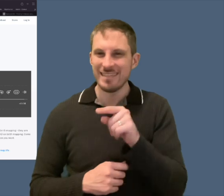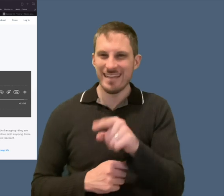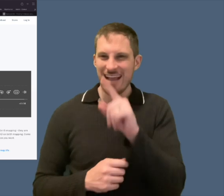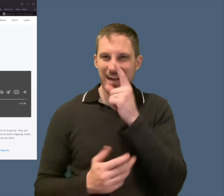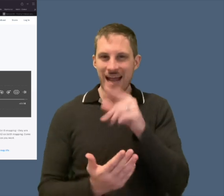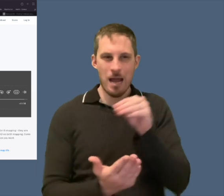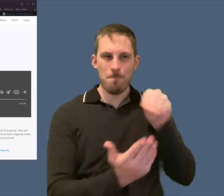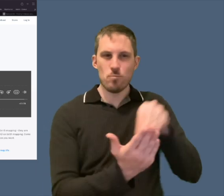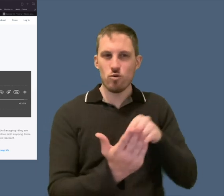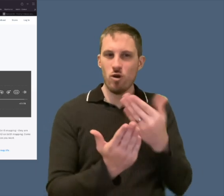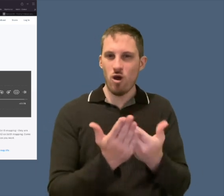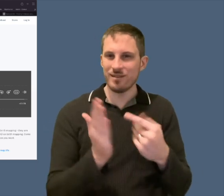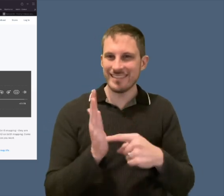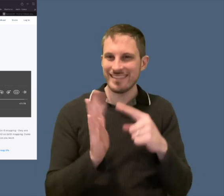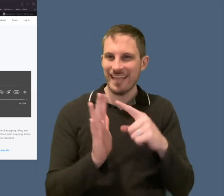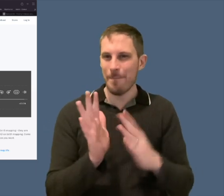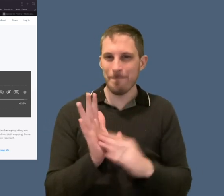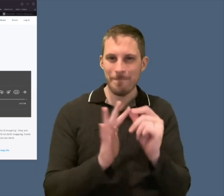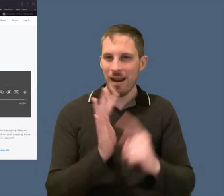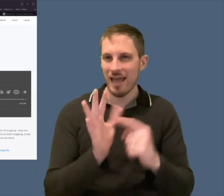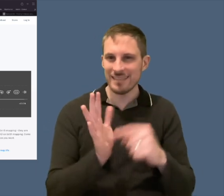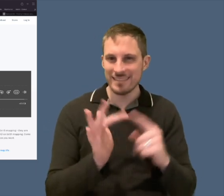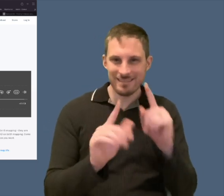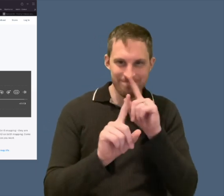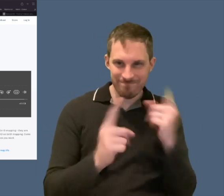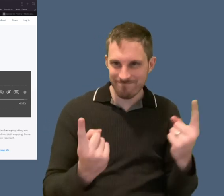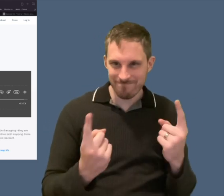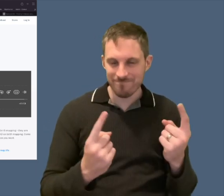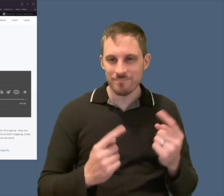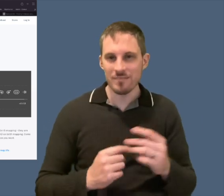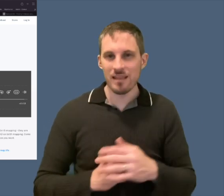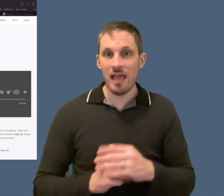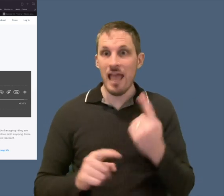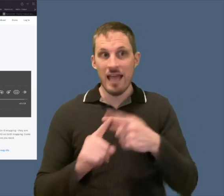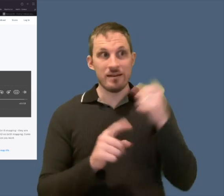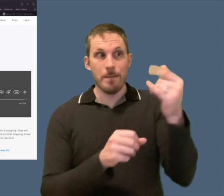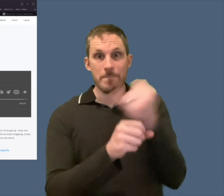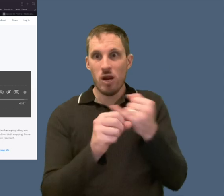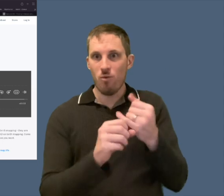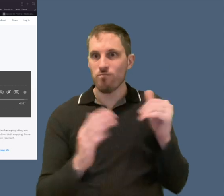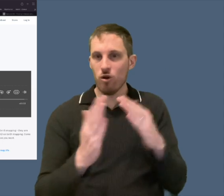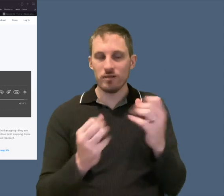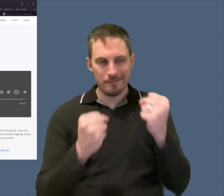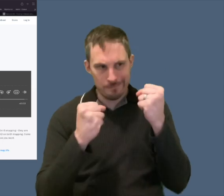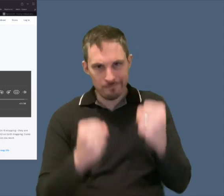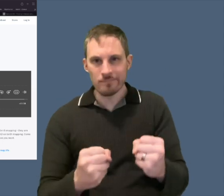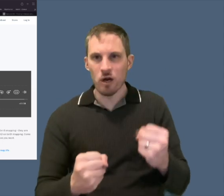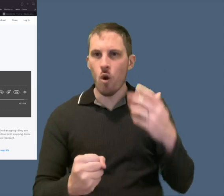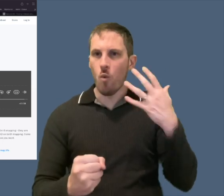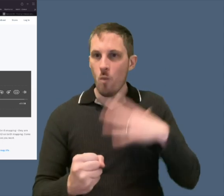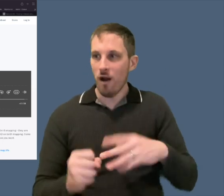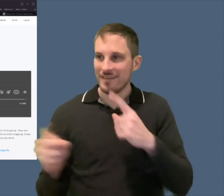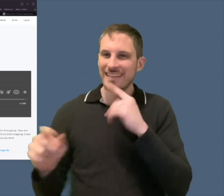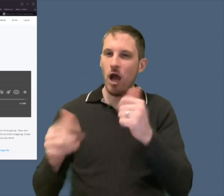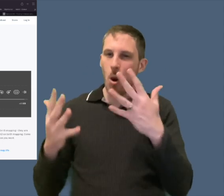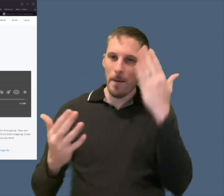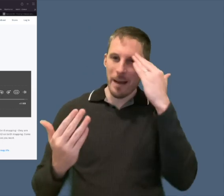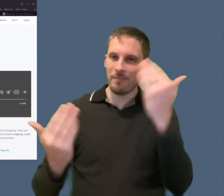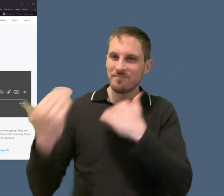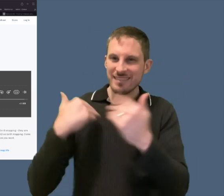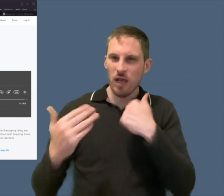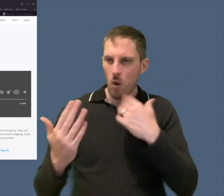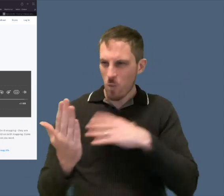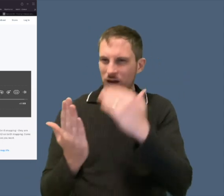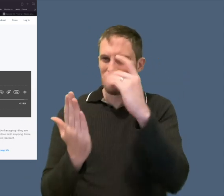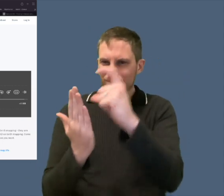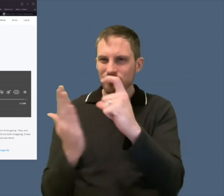on a template. No, you can't. And that's they want it. They want it so bad. They do. It's like, can we skip